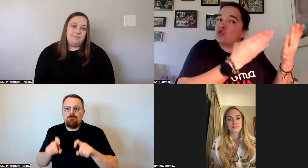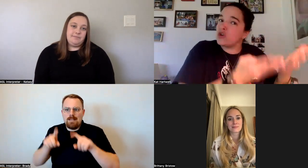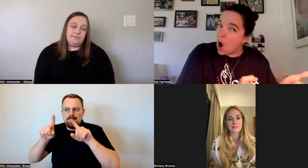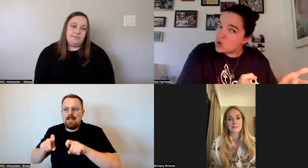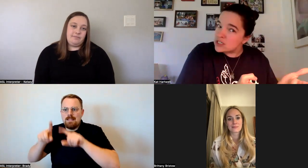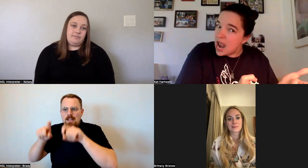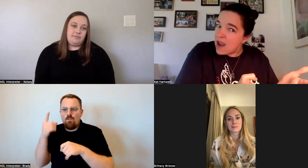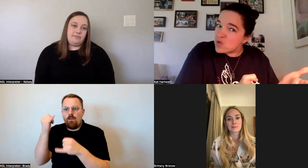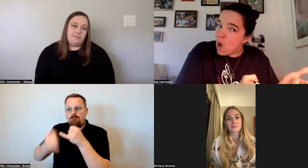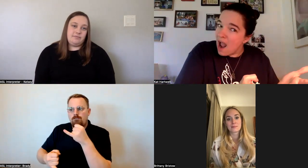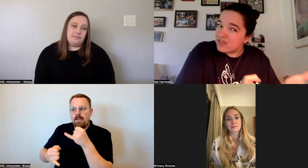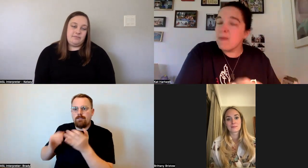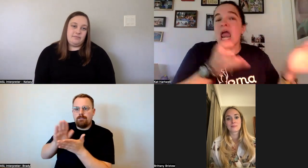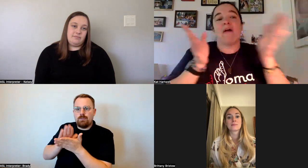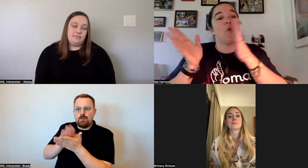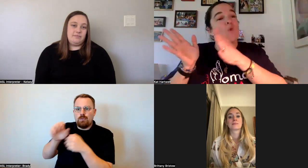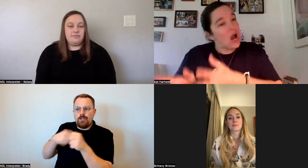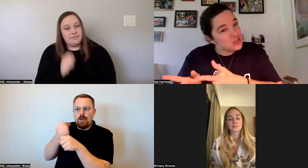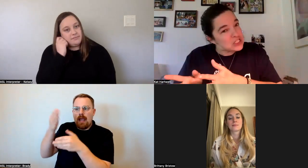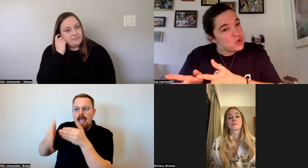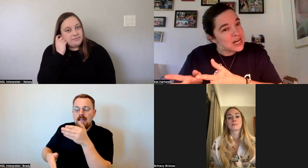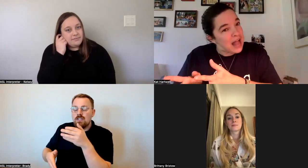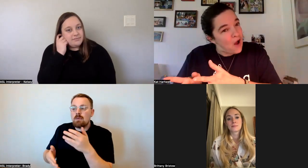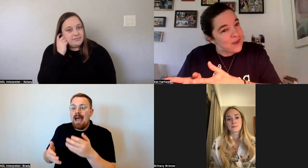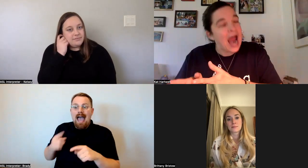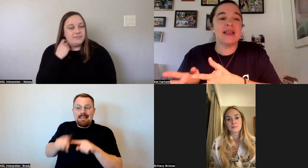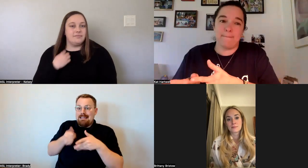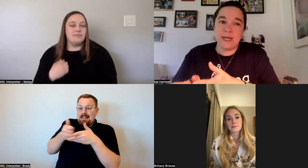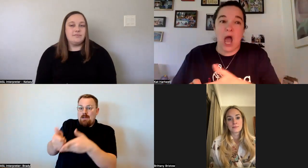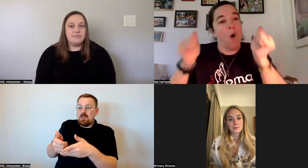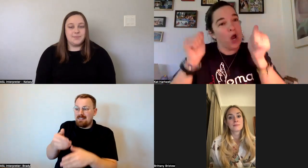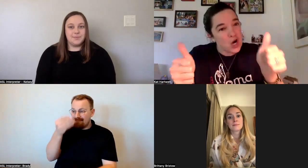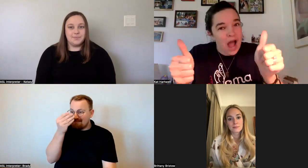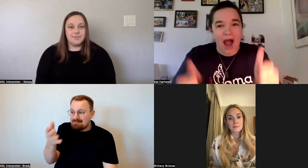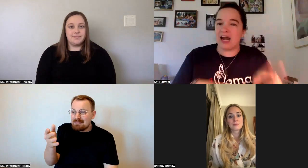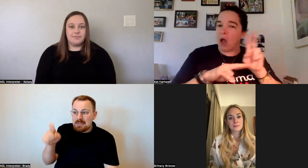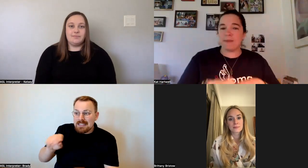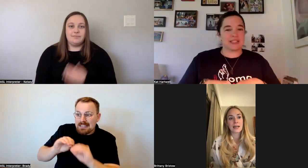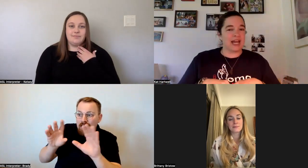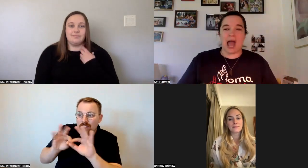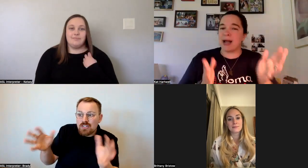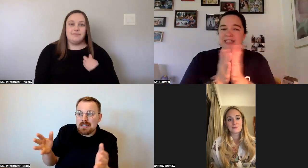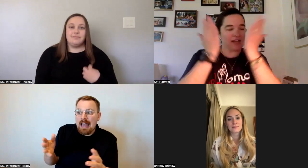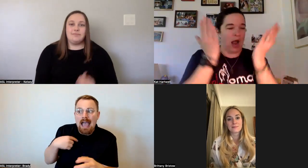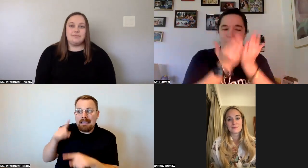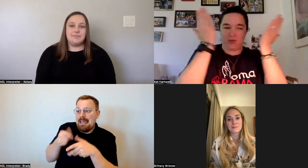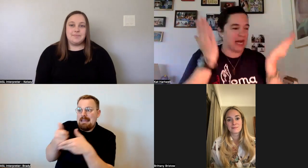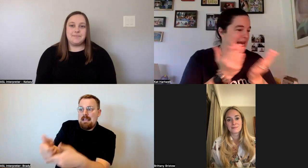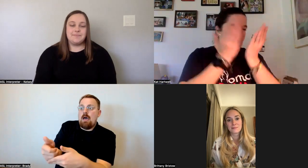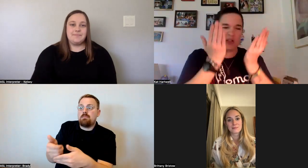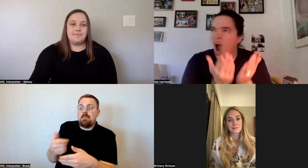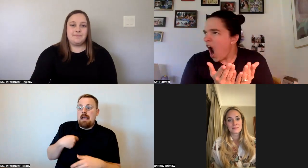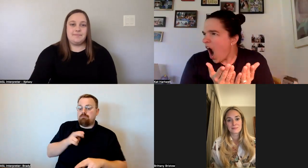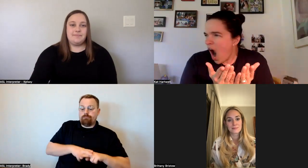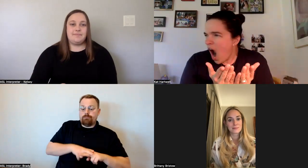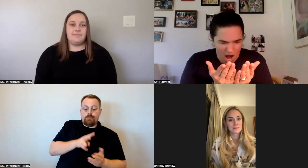like, you can use the notes if you have them. If you have questions you want to clarify, let me know. Good luck. And I will be sitting on my desk. I will be